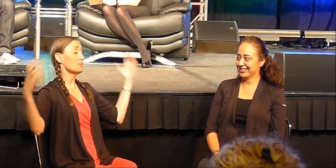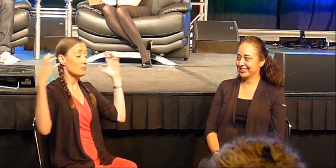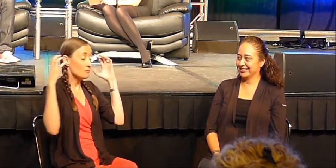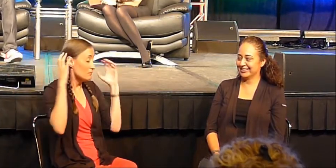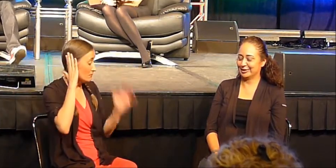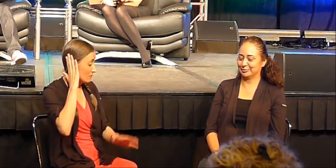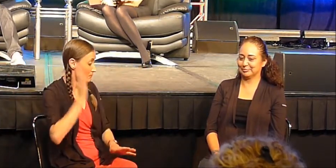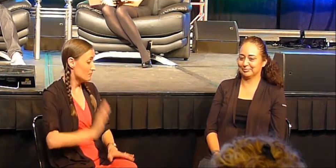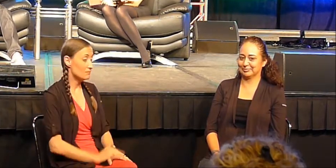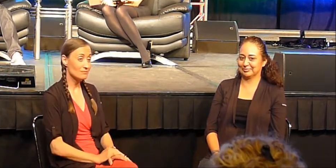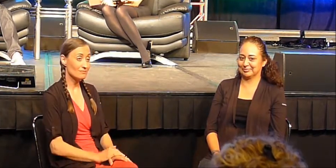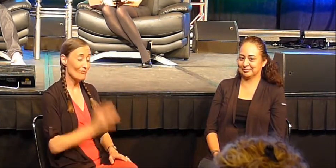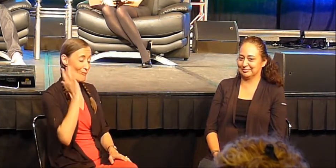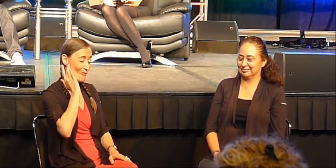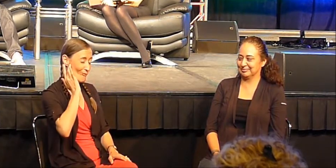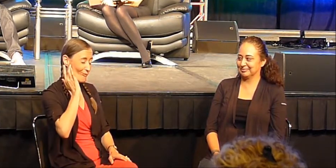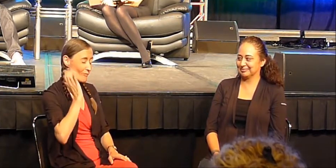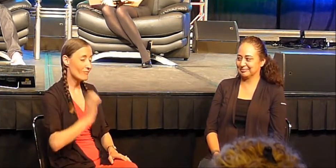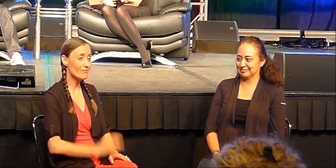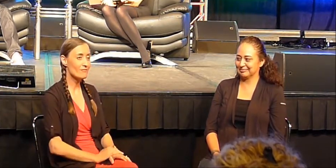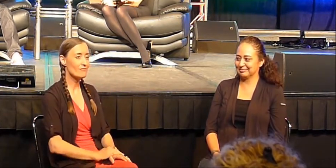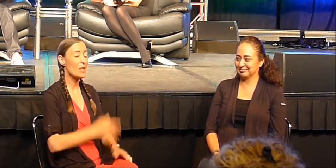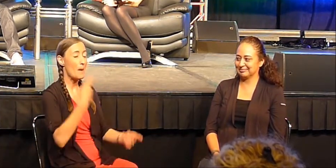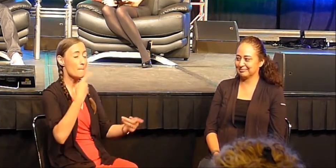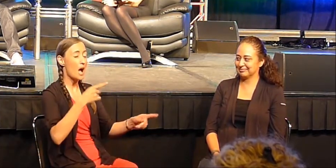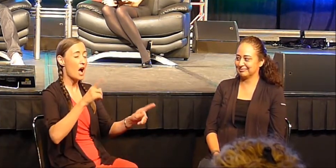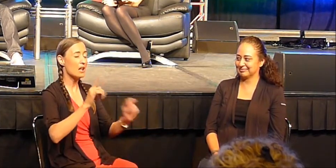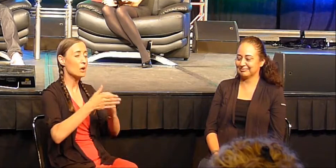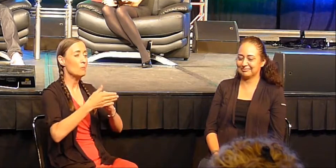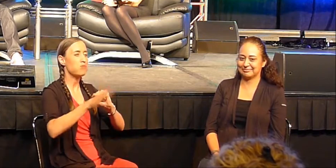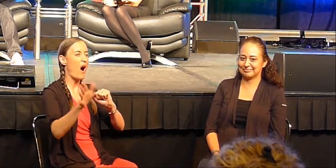swear. And when he was finally